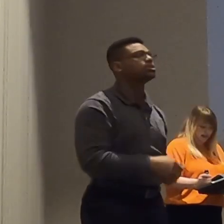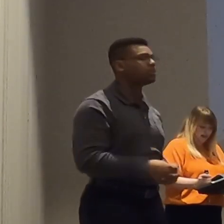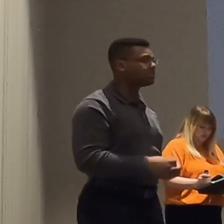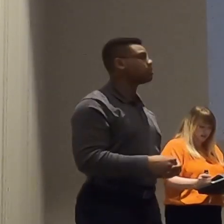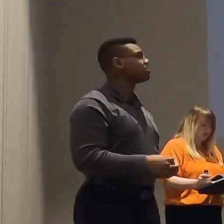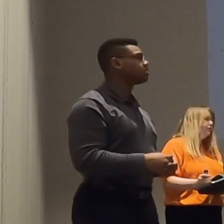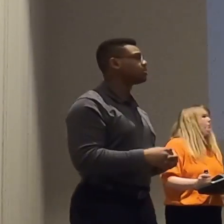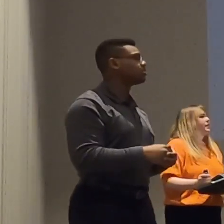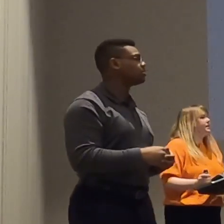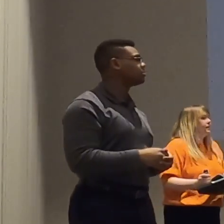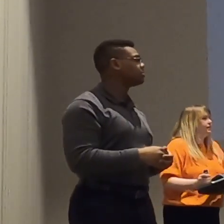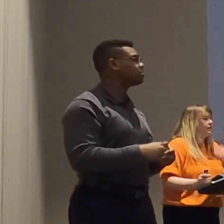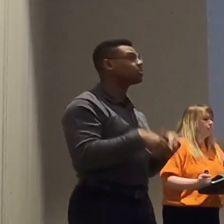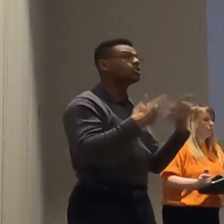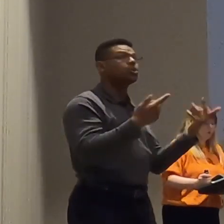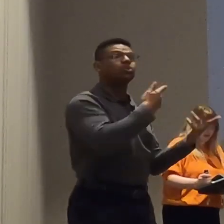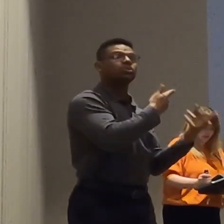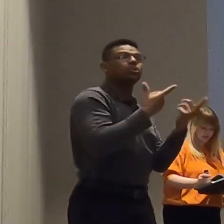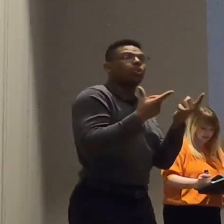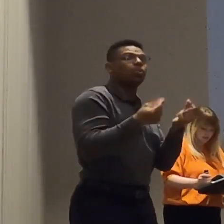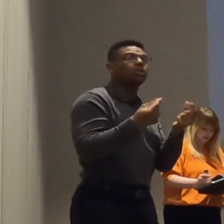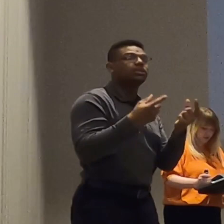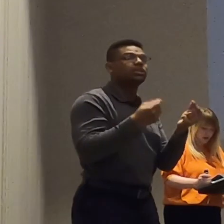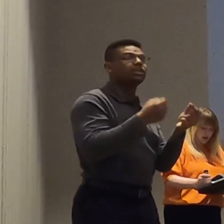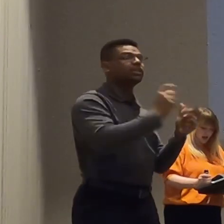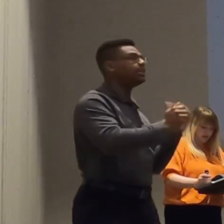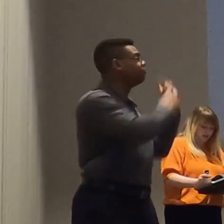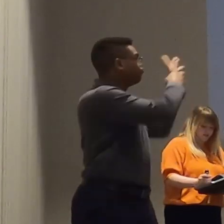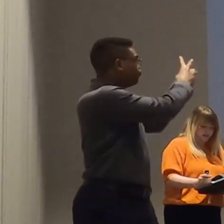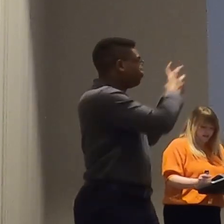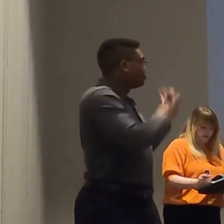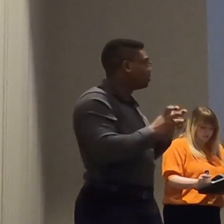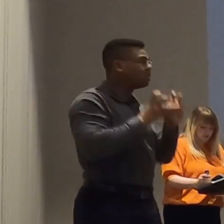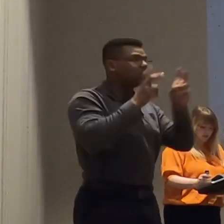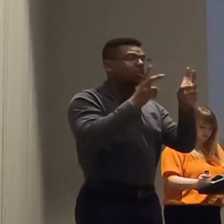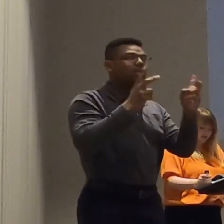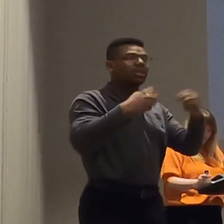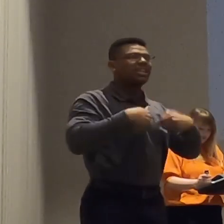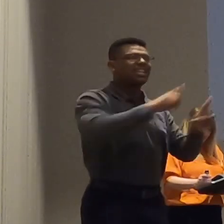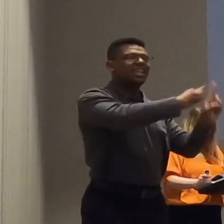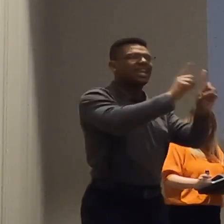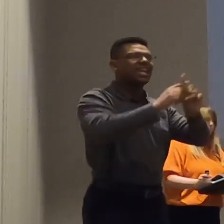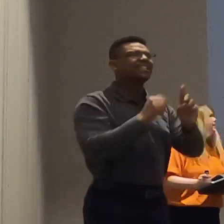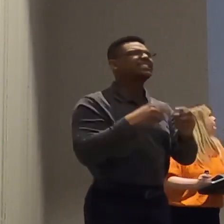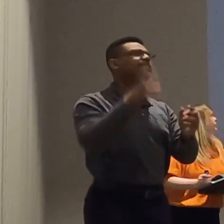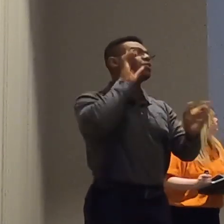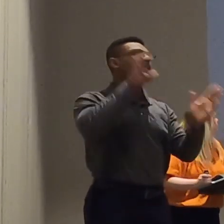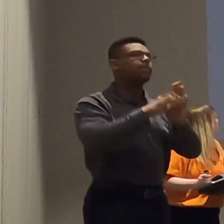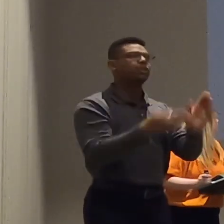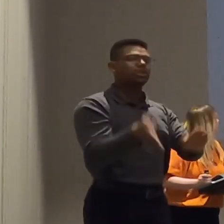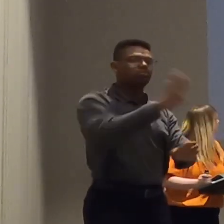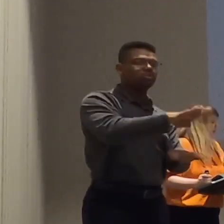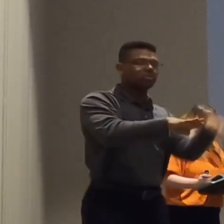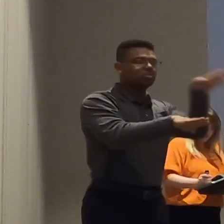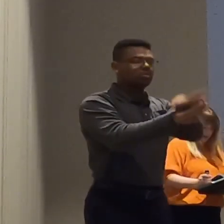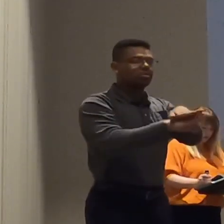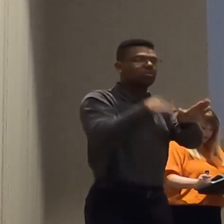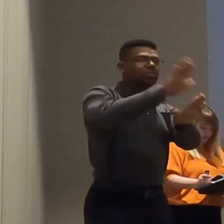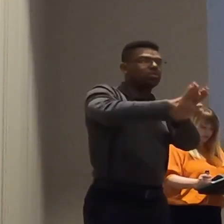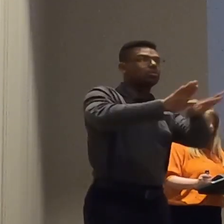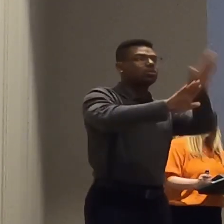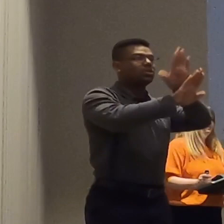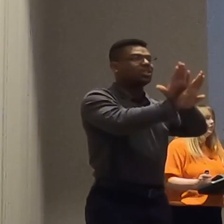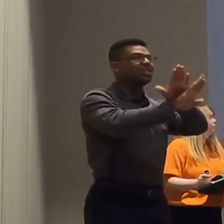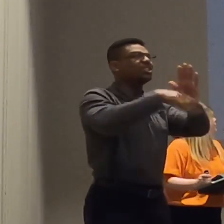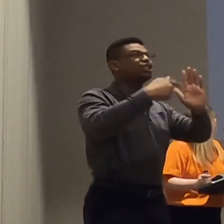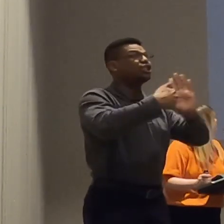runaway slaves. So what he did is he appropriated this image and layered various images and phrases on them that reinforced the